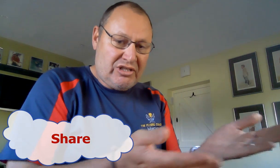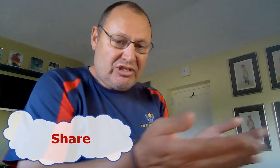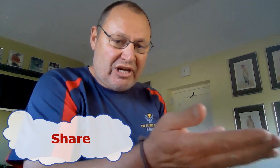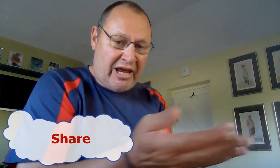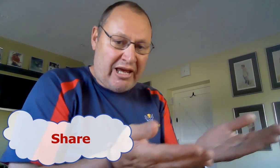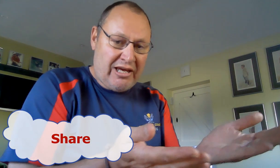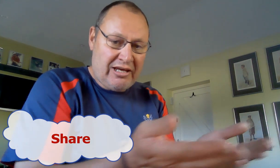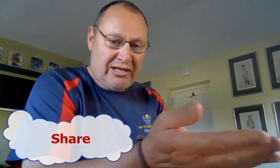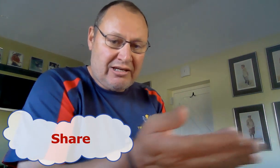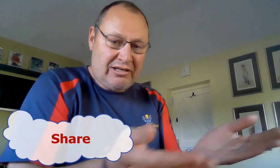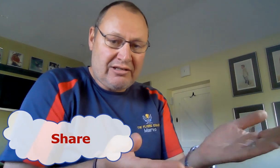Share.